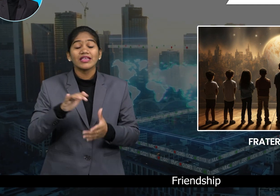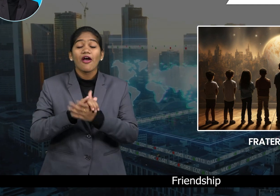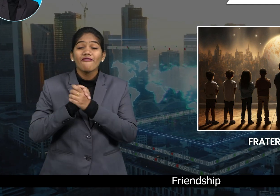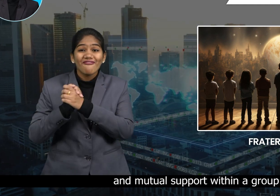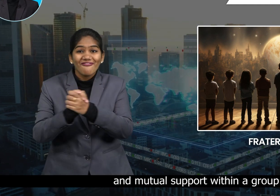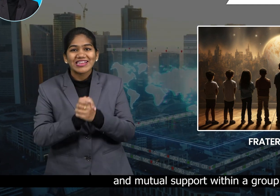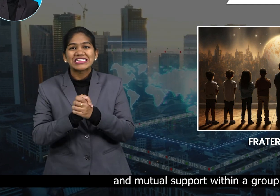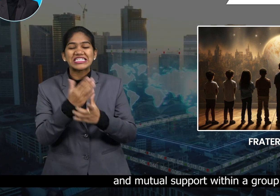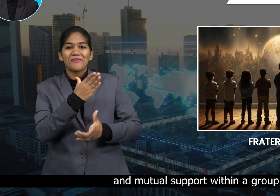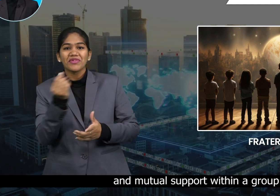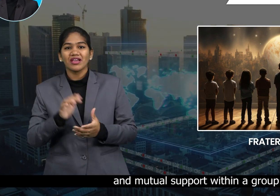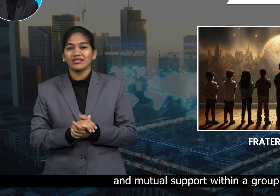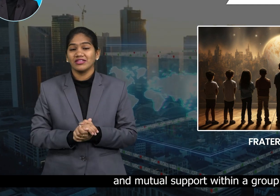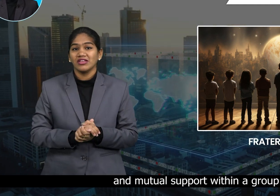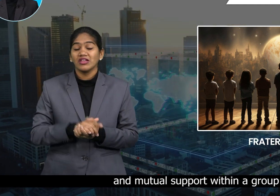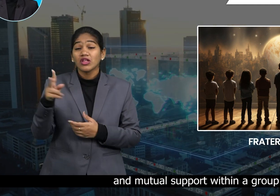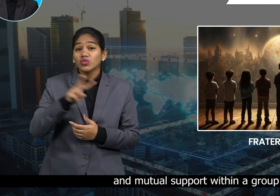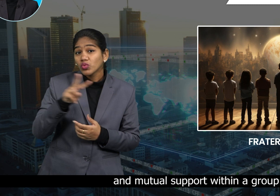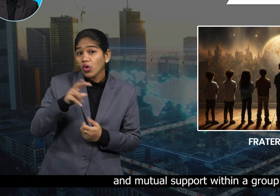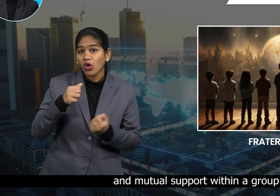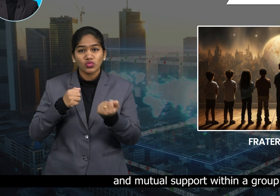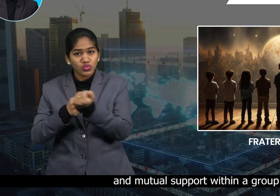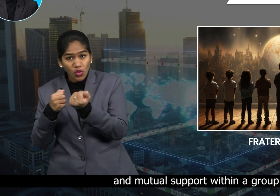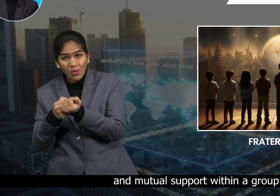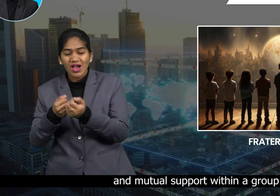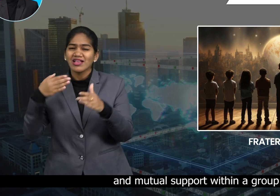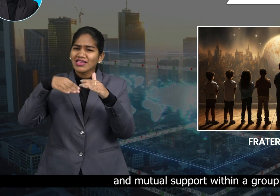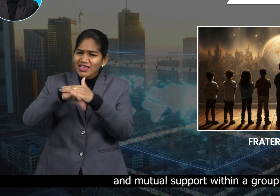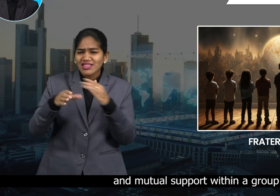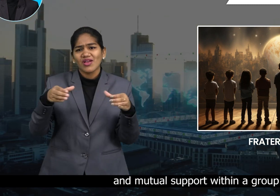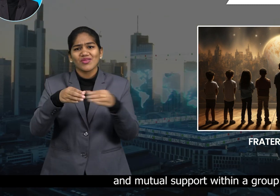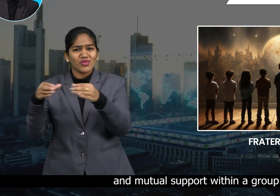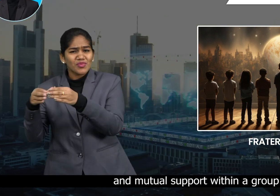friendship and mutual support within a group.